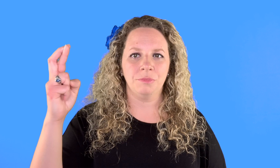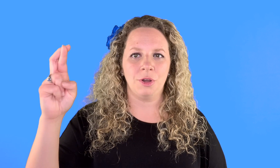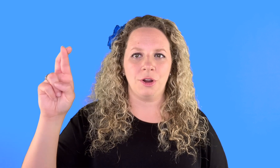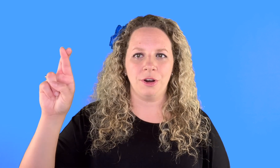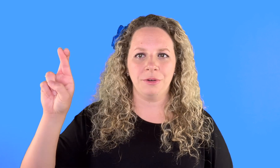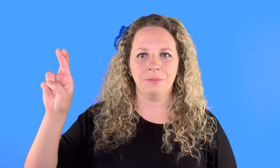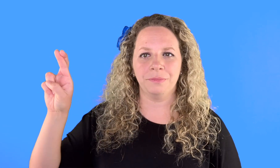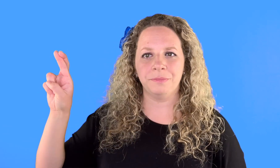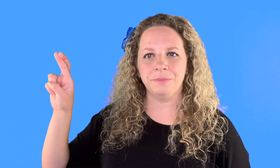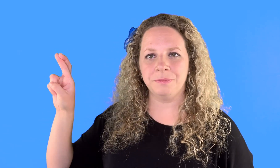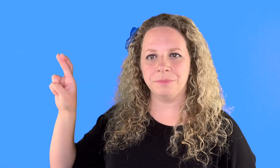R.